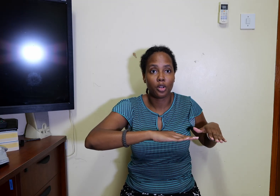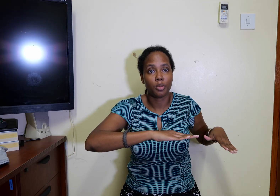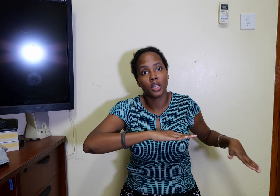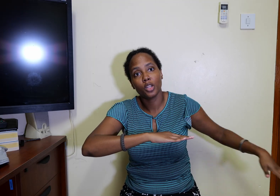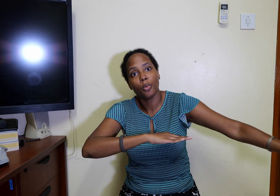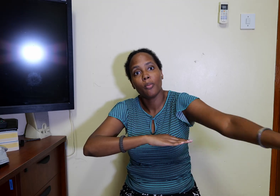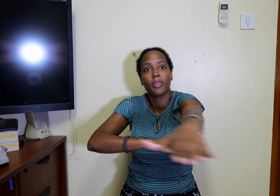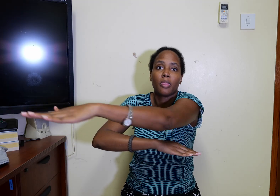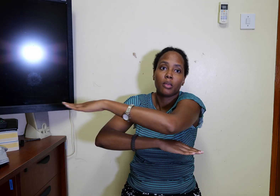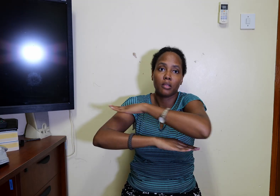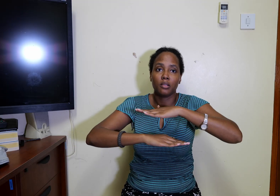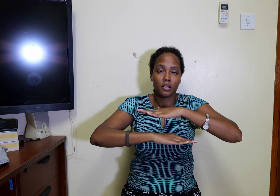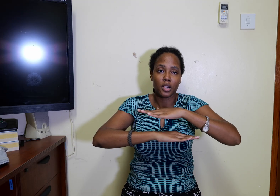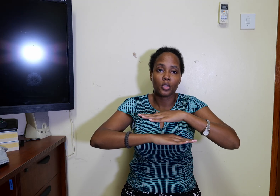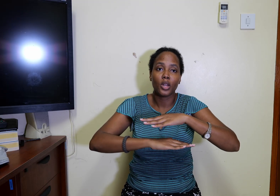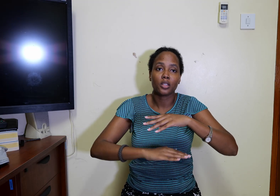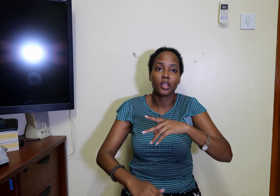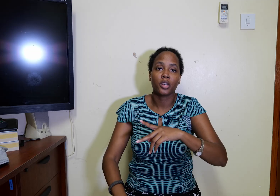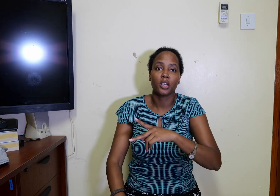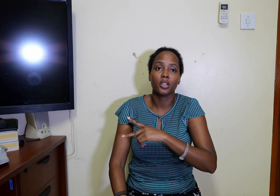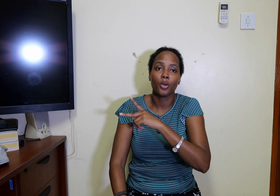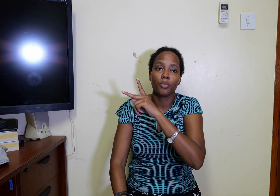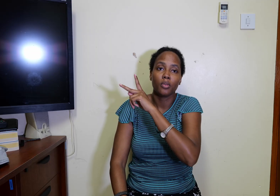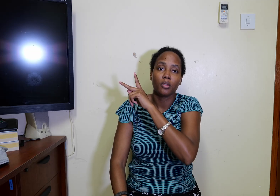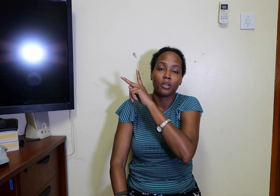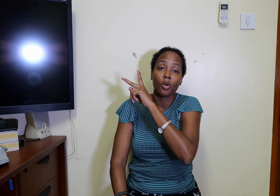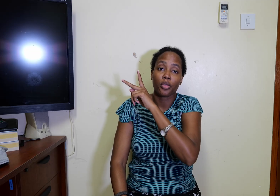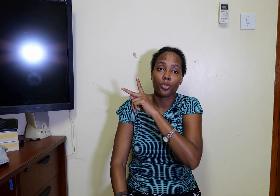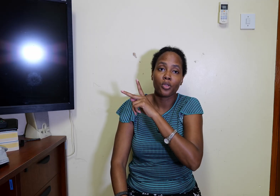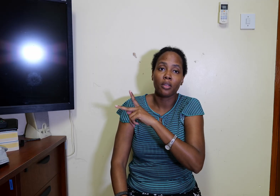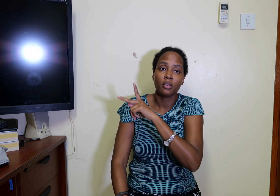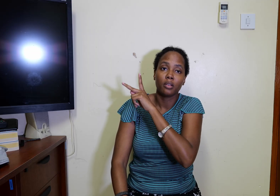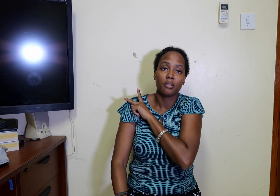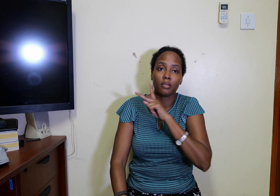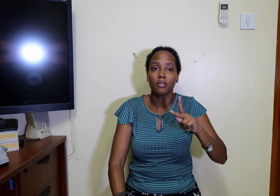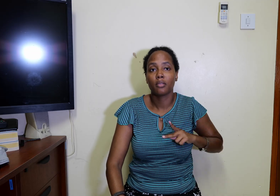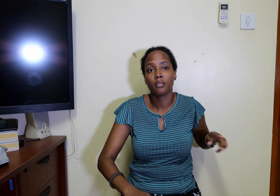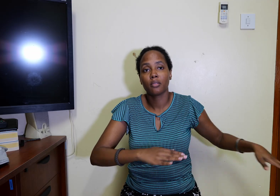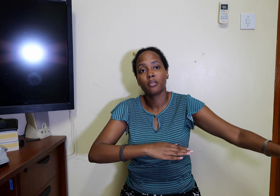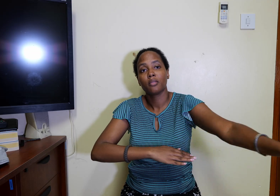up the kingdom. So let's do that together. Kingdom, or throne rather.